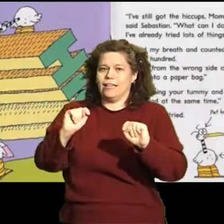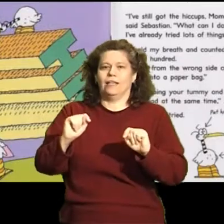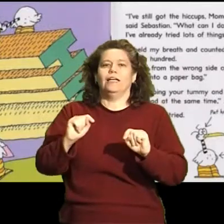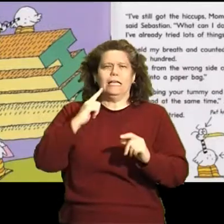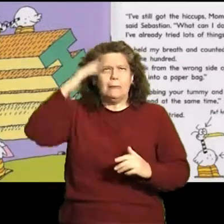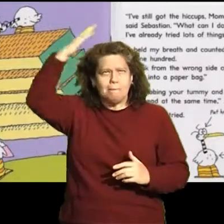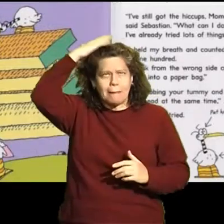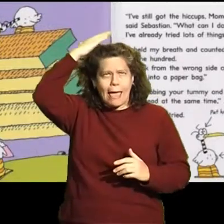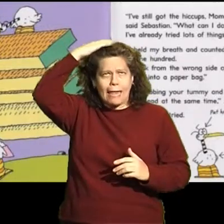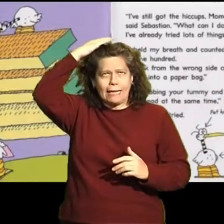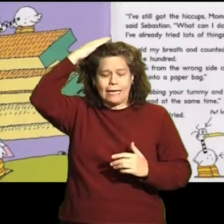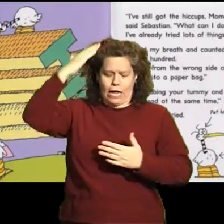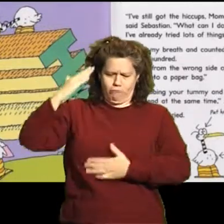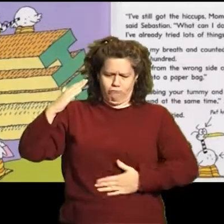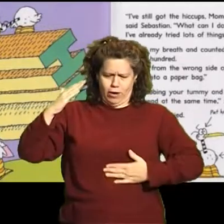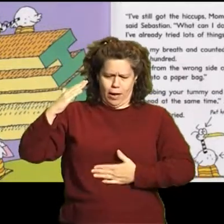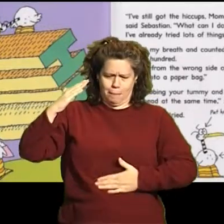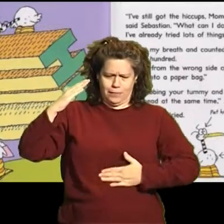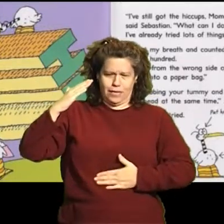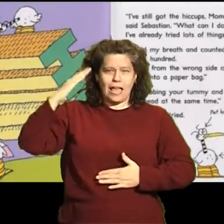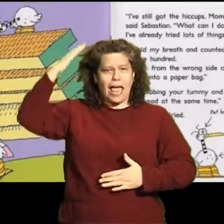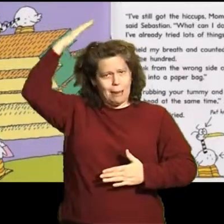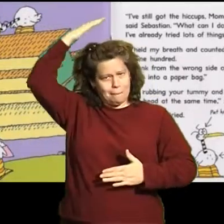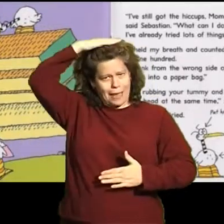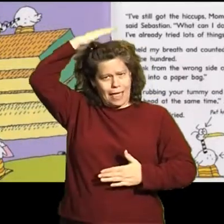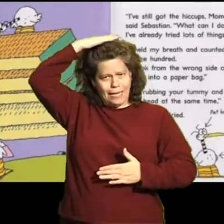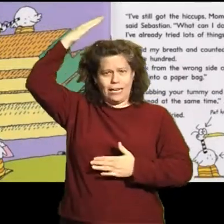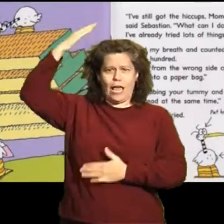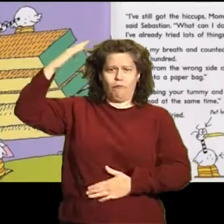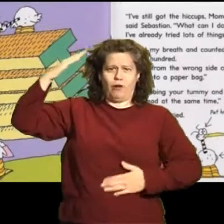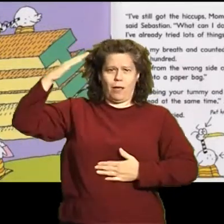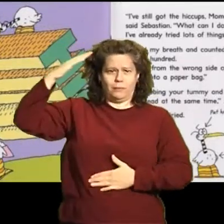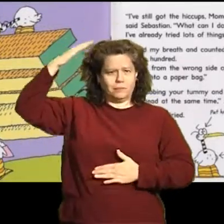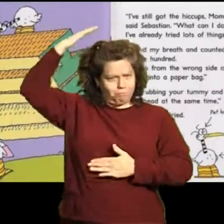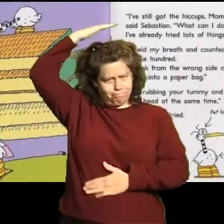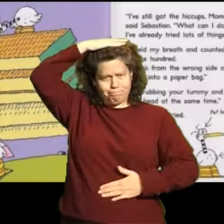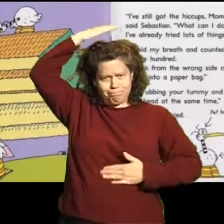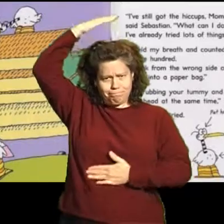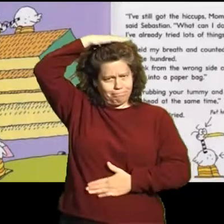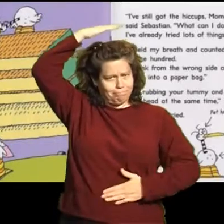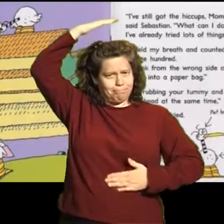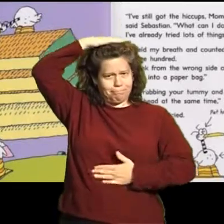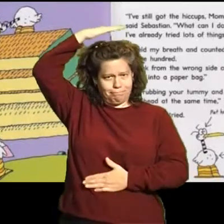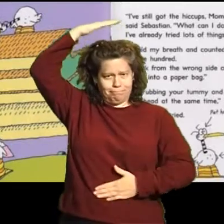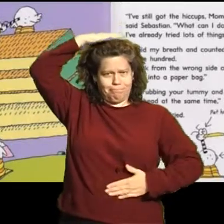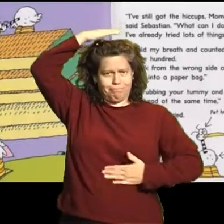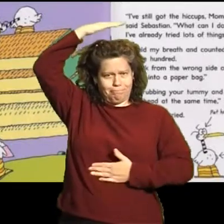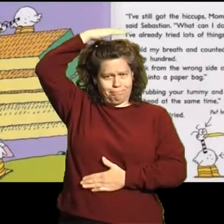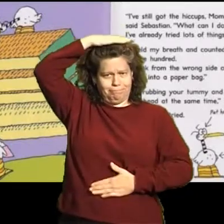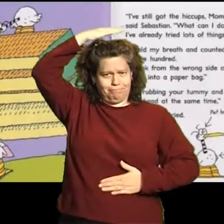So Sebastian tried. He patted and rubbed and patted and rubbed.